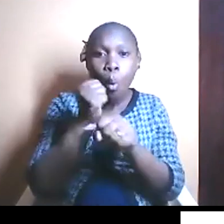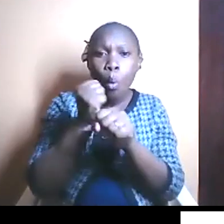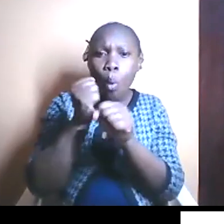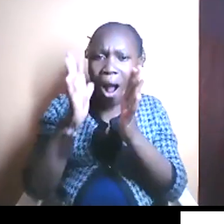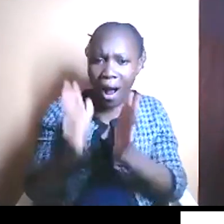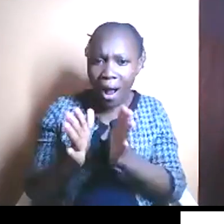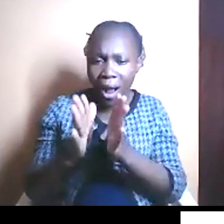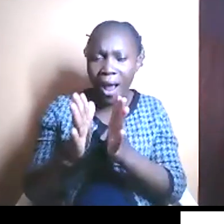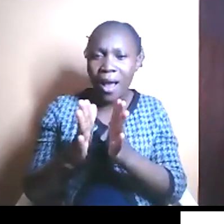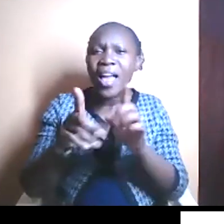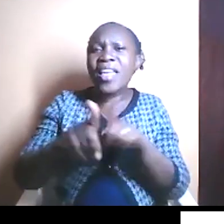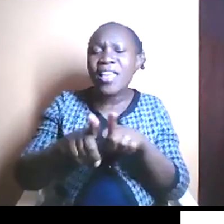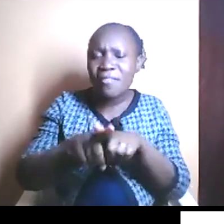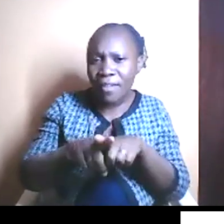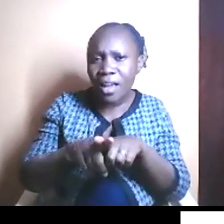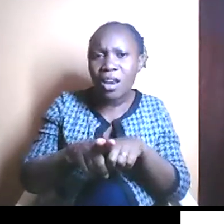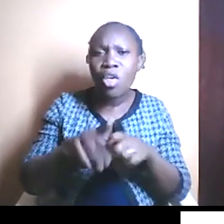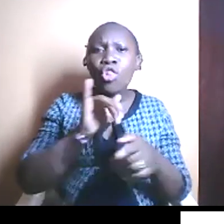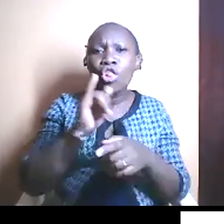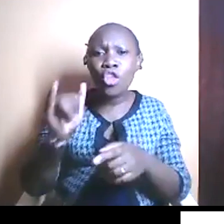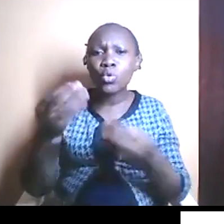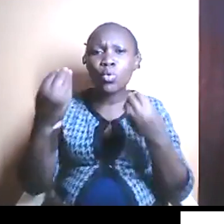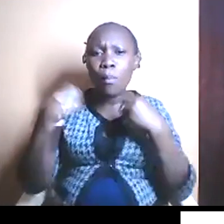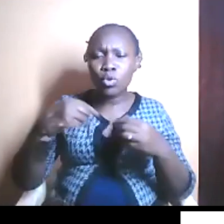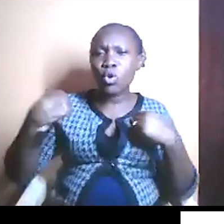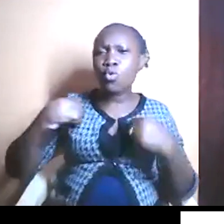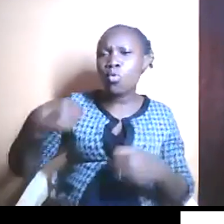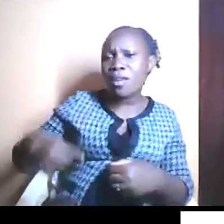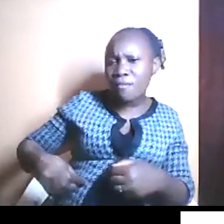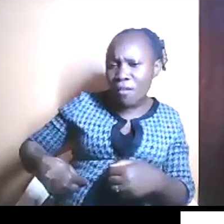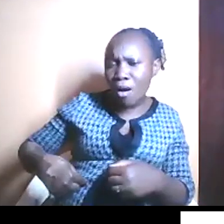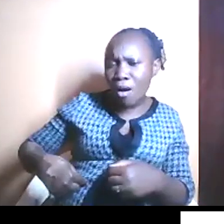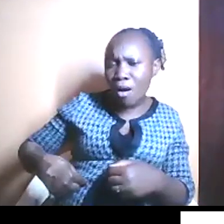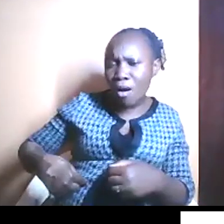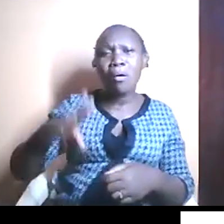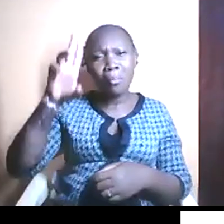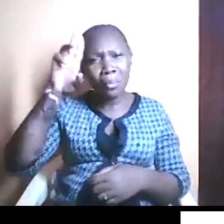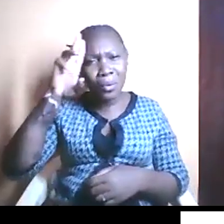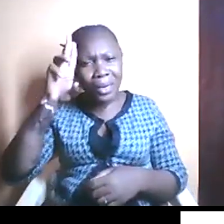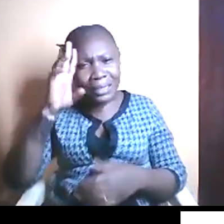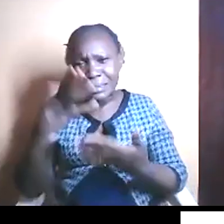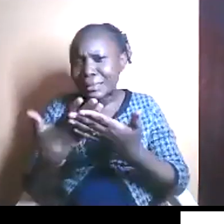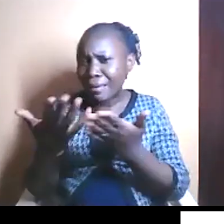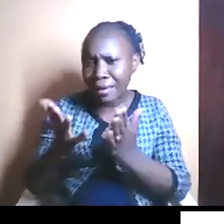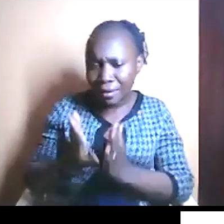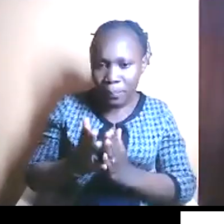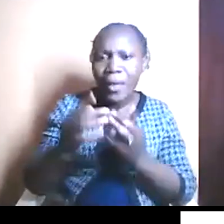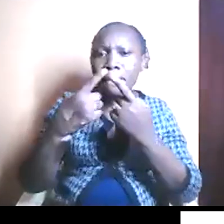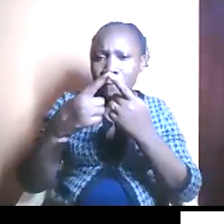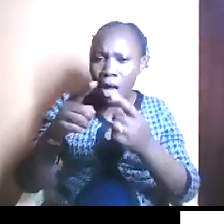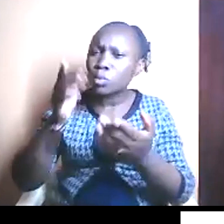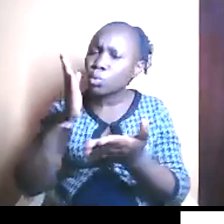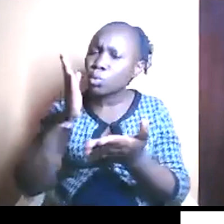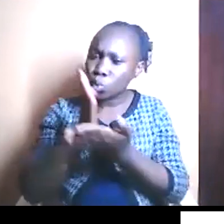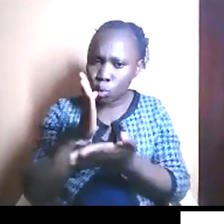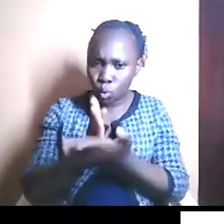the board, even those in, say, the uniformed forces or in places where living is a protocol, that is actually